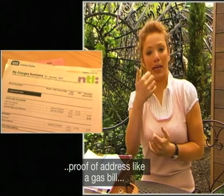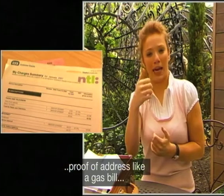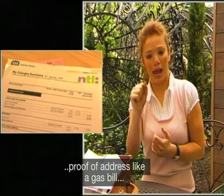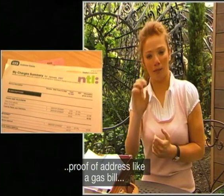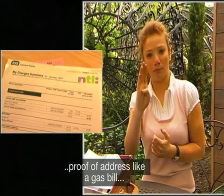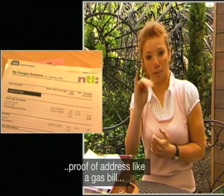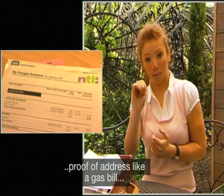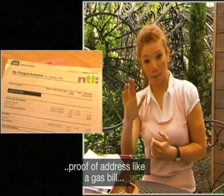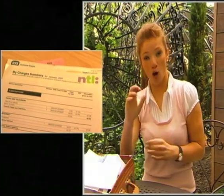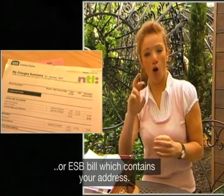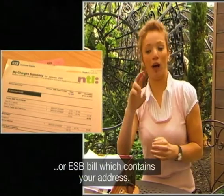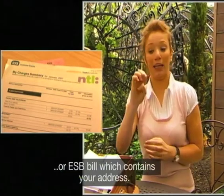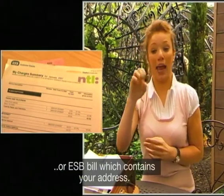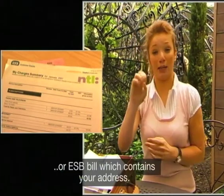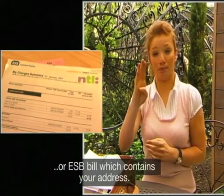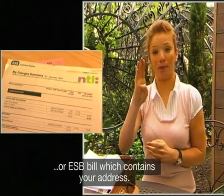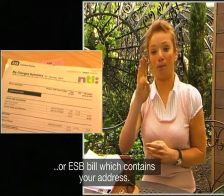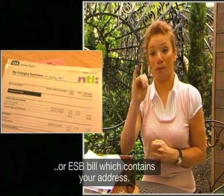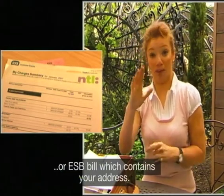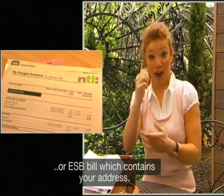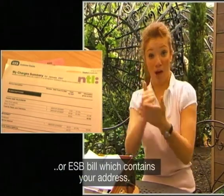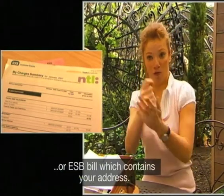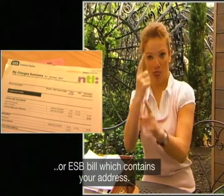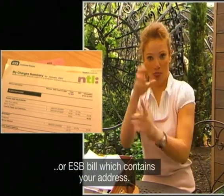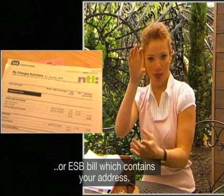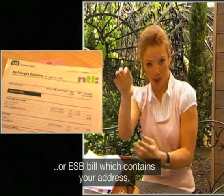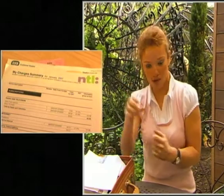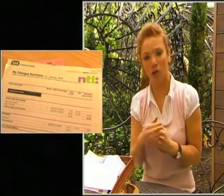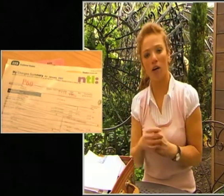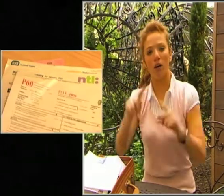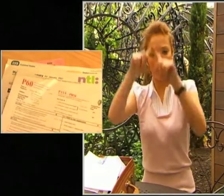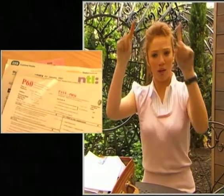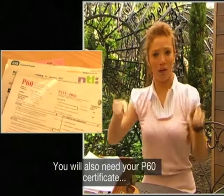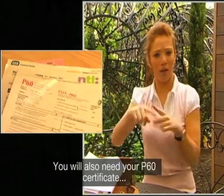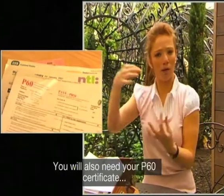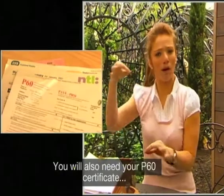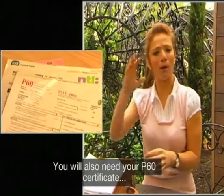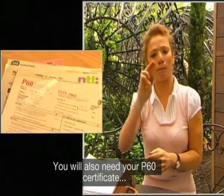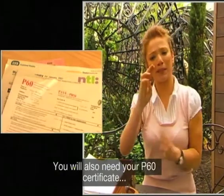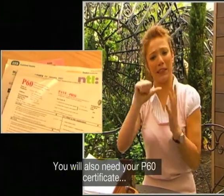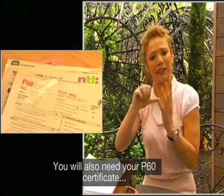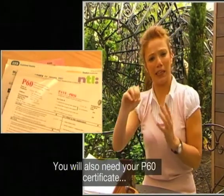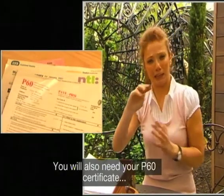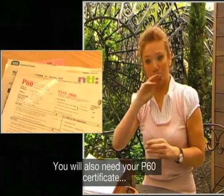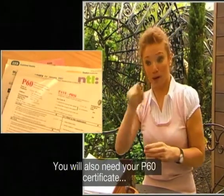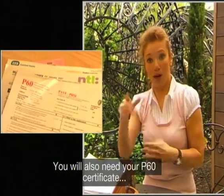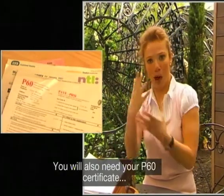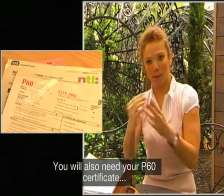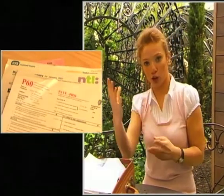like a gas bill or ESB bill which contains your address. You will also need your P60 certificate, which